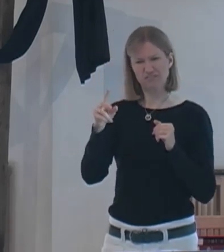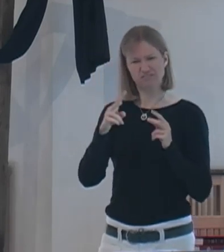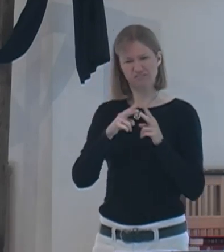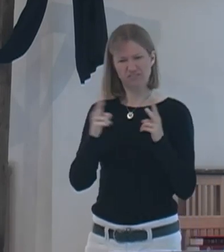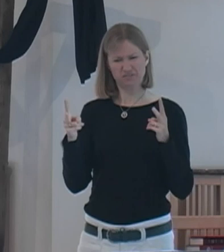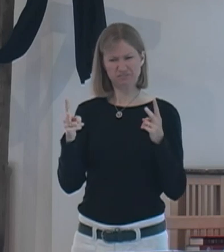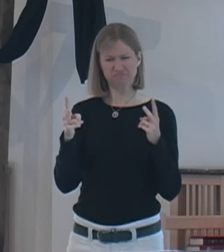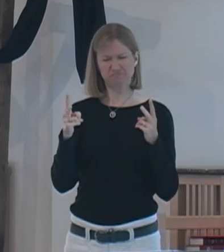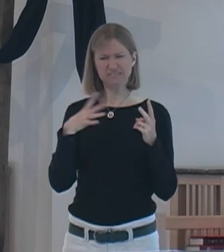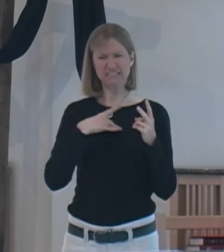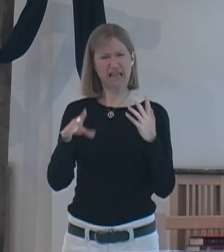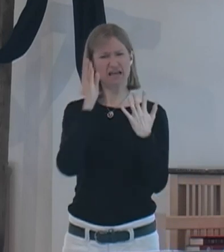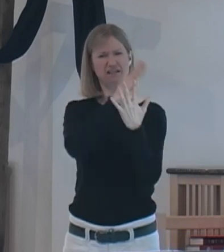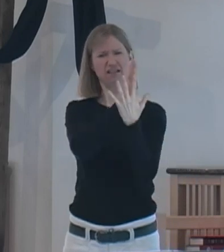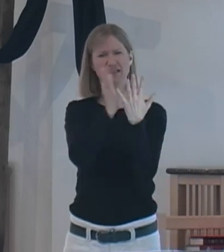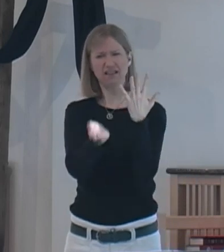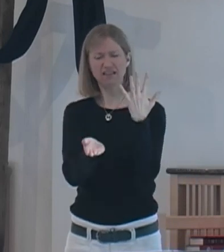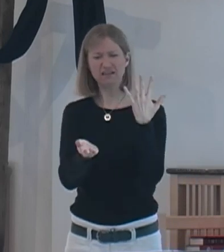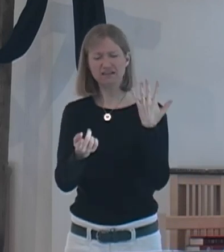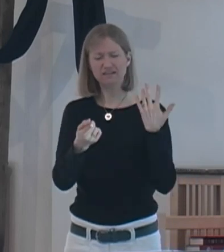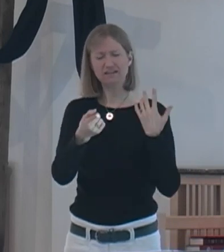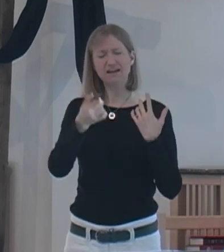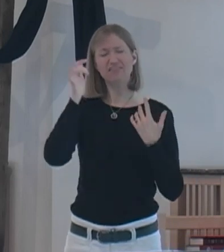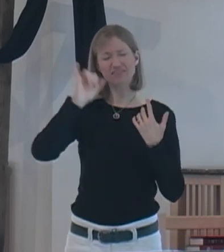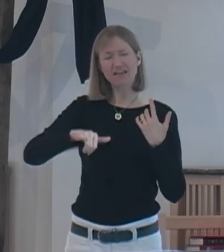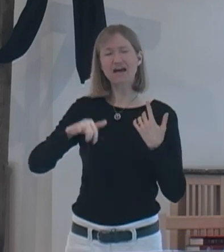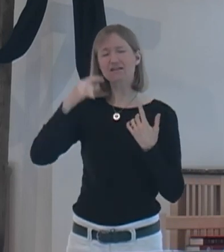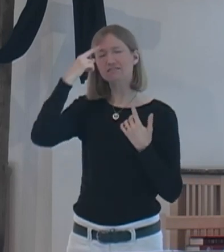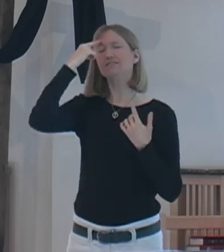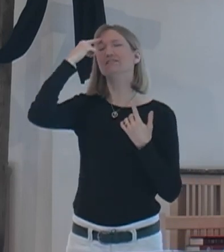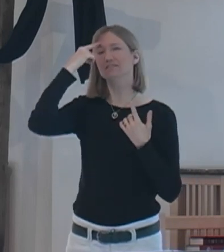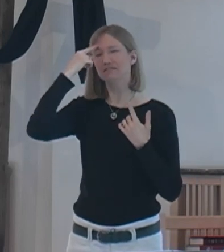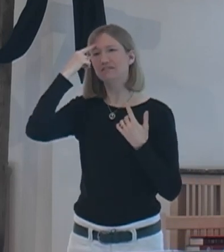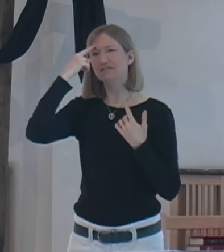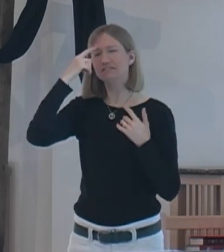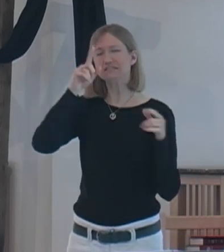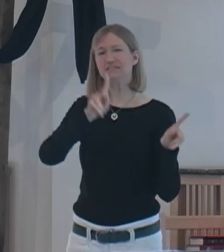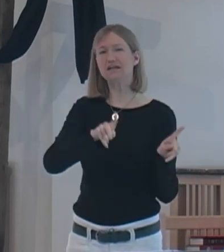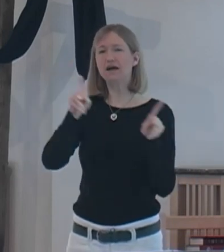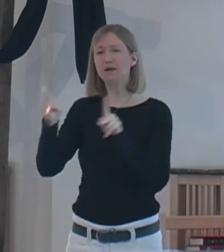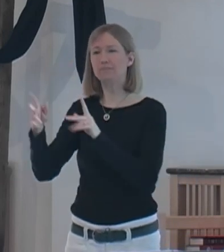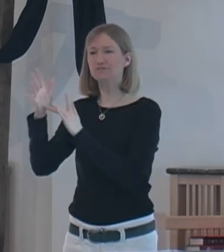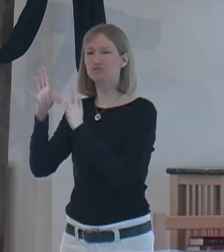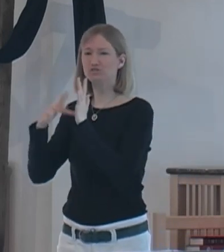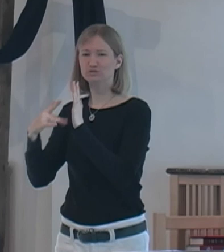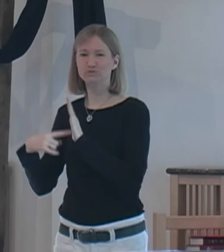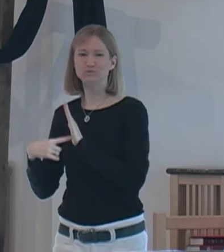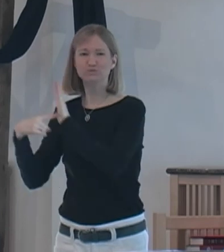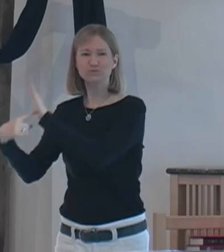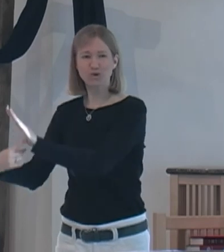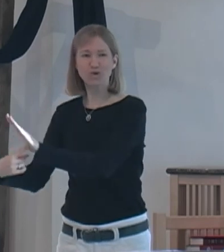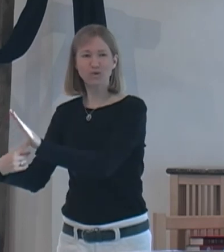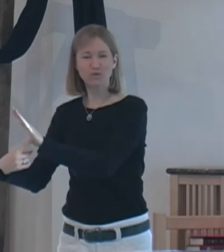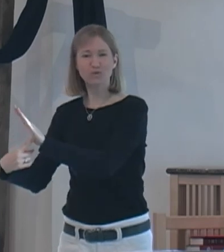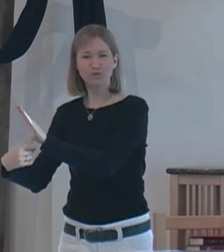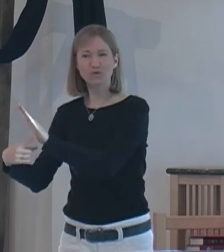barriers is reminiscent to me of the zeal that Jesus showed that day that he drove the